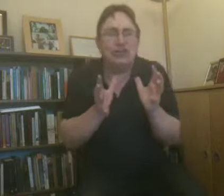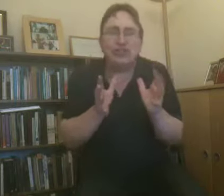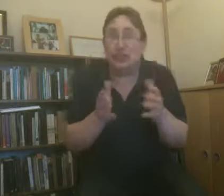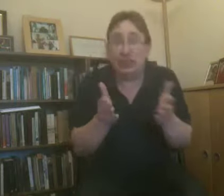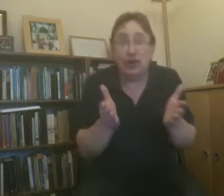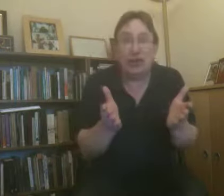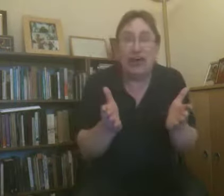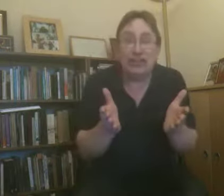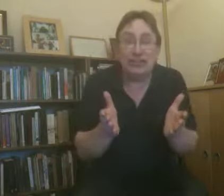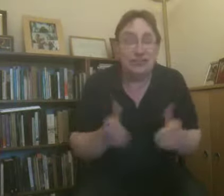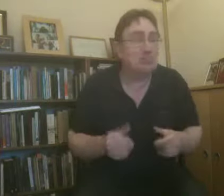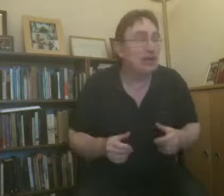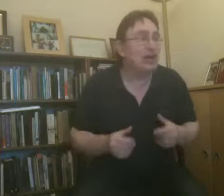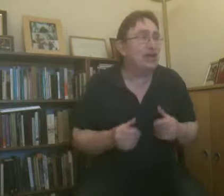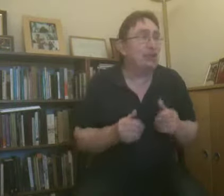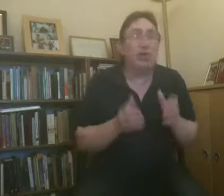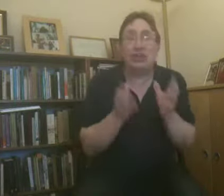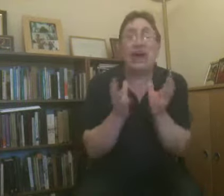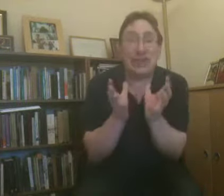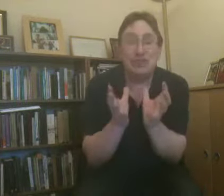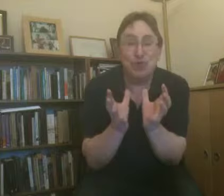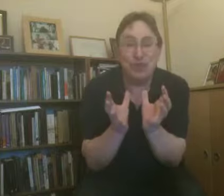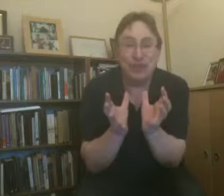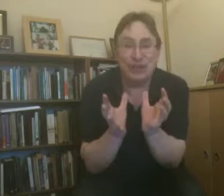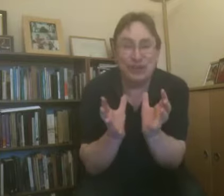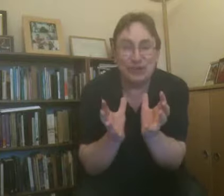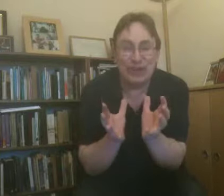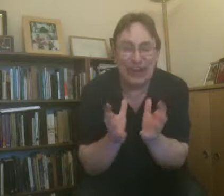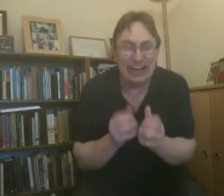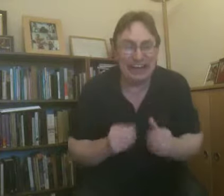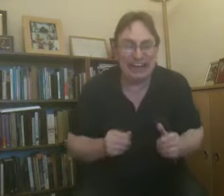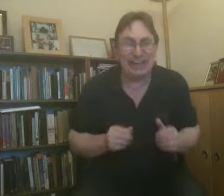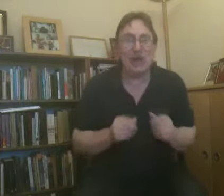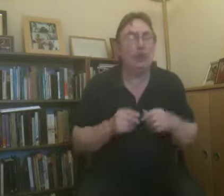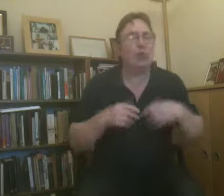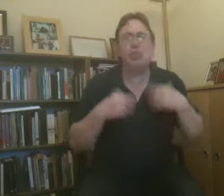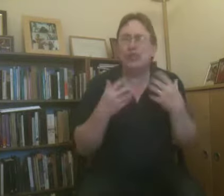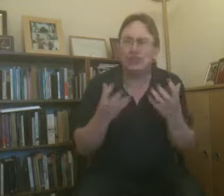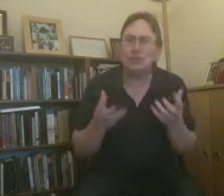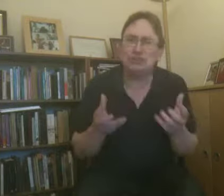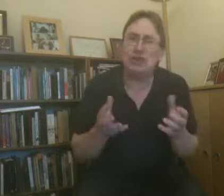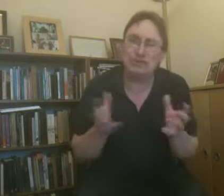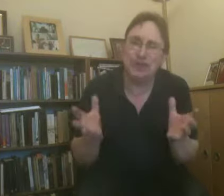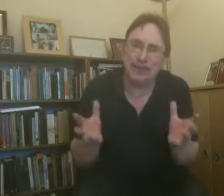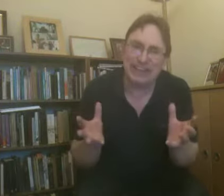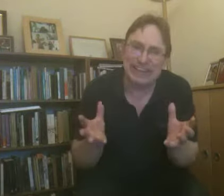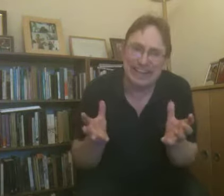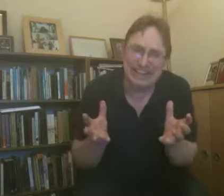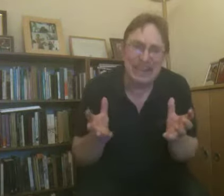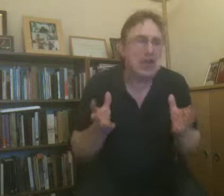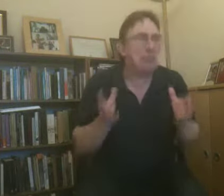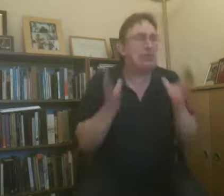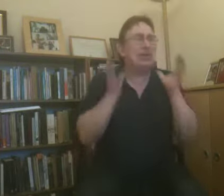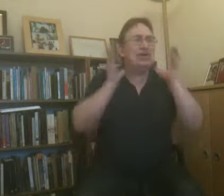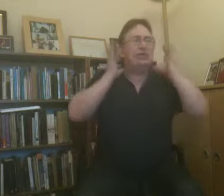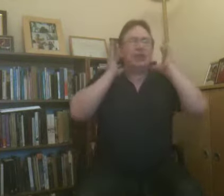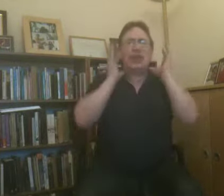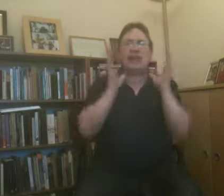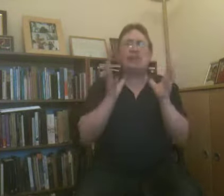experience it, certainly not in Ireland, what the lack of water looks like. We worry too much about flooding. But the lack of